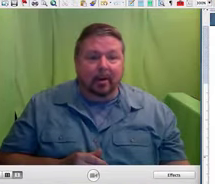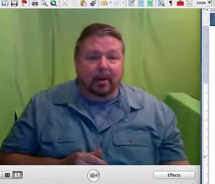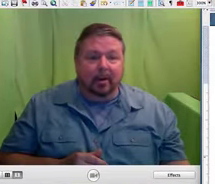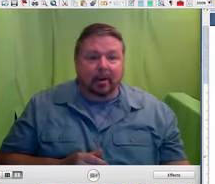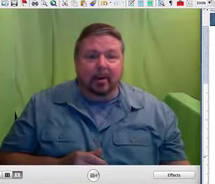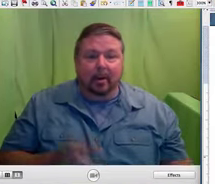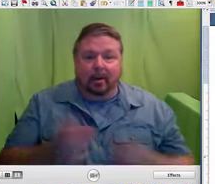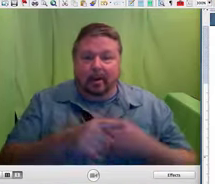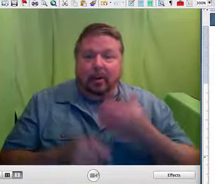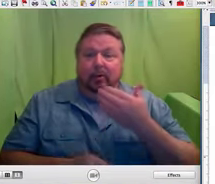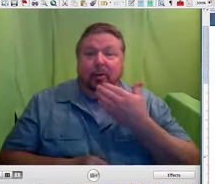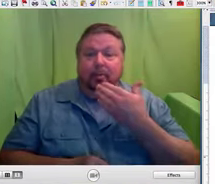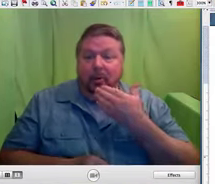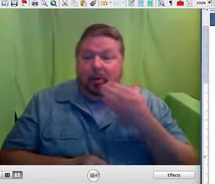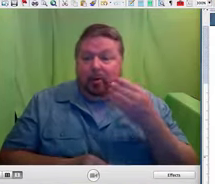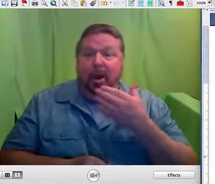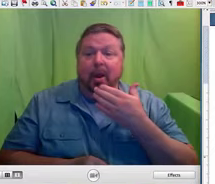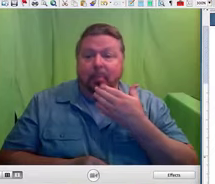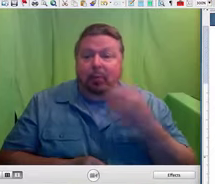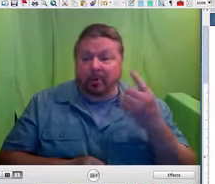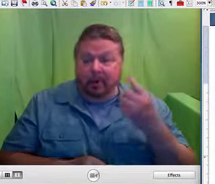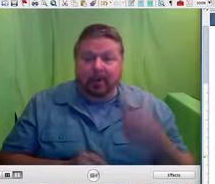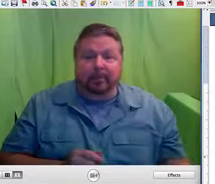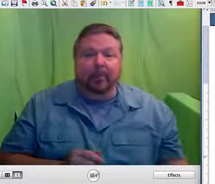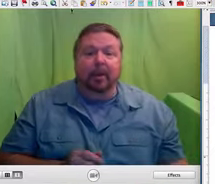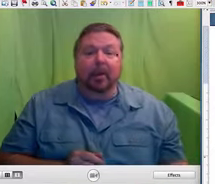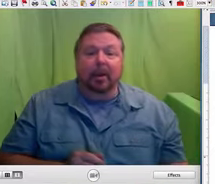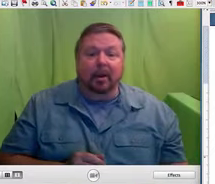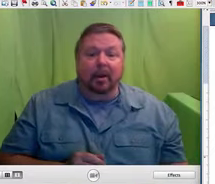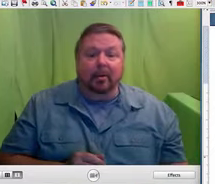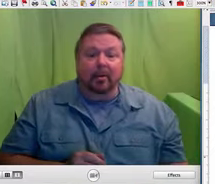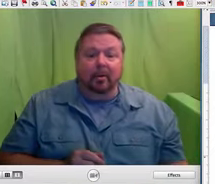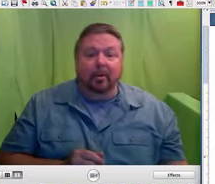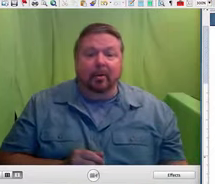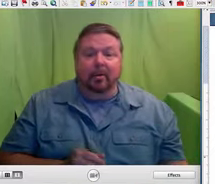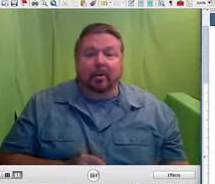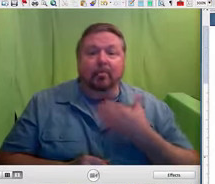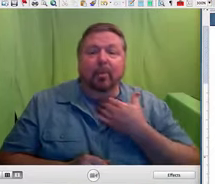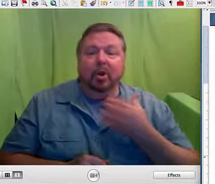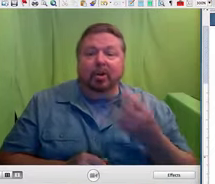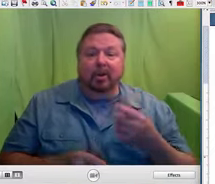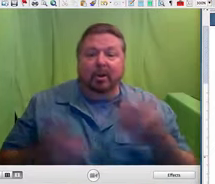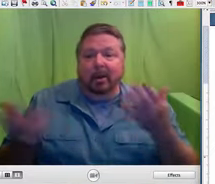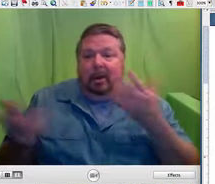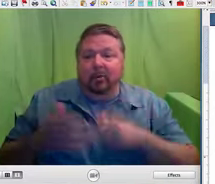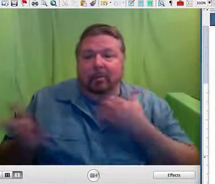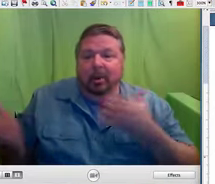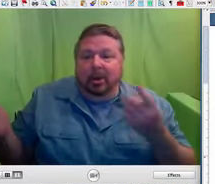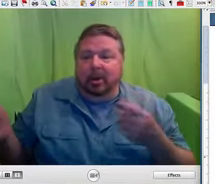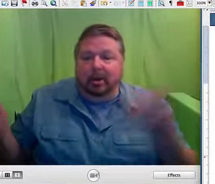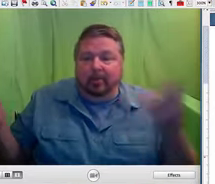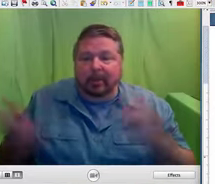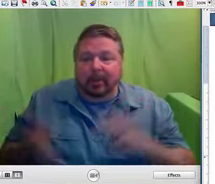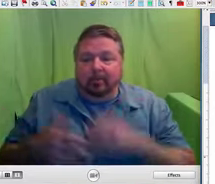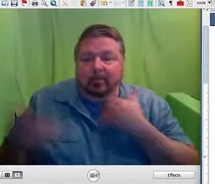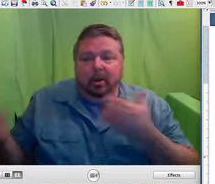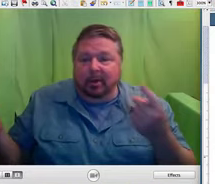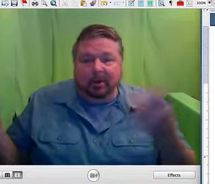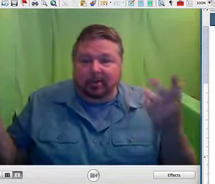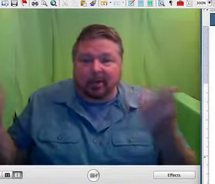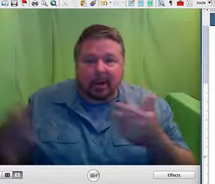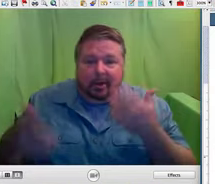Okay. So moo and mood. And then mud, I don't know what mud means.